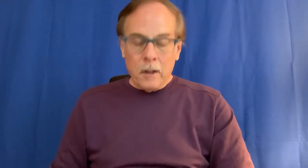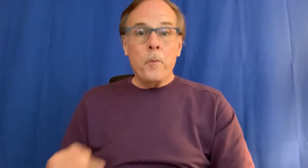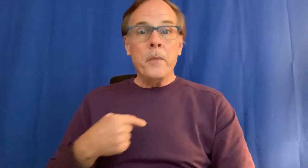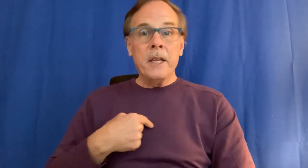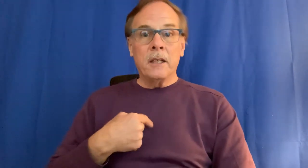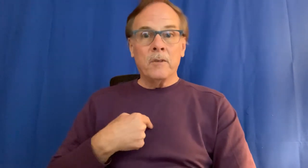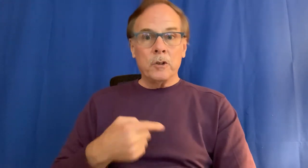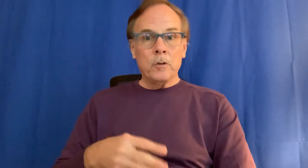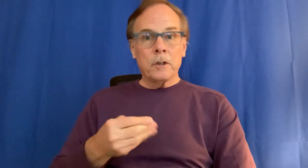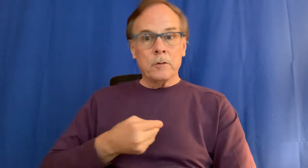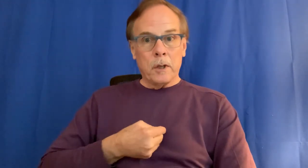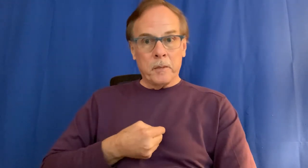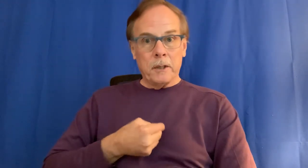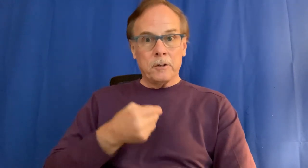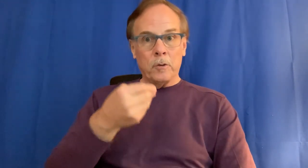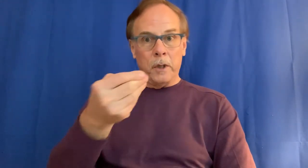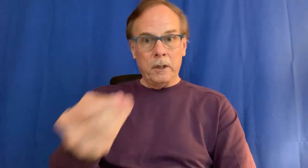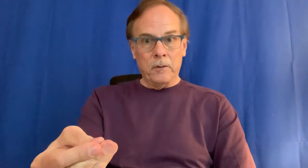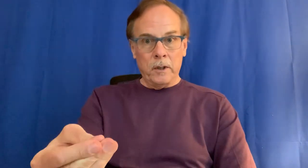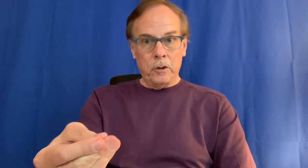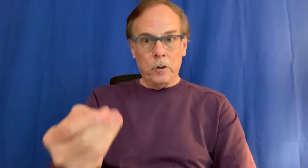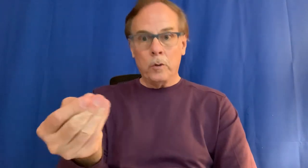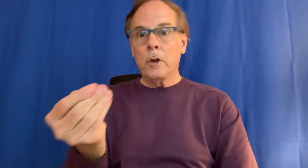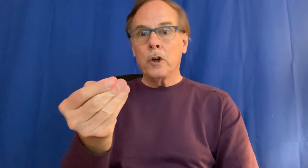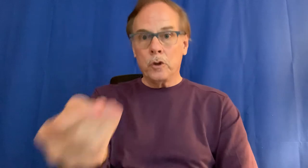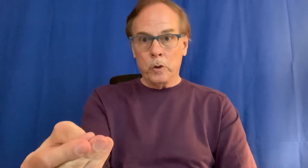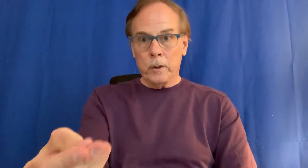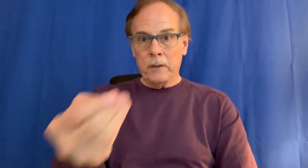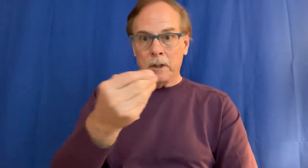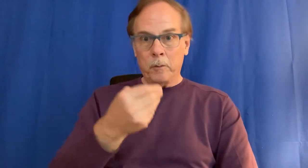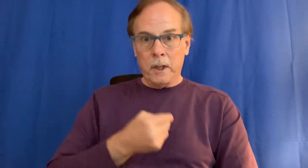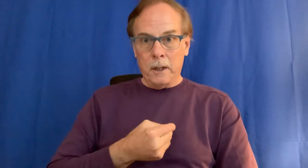Me giving you something. So me giving you, you giving me.